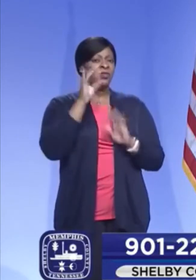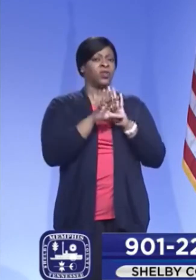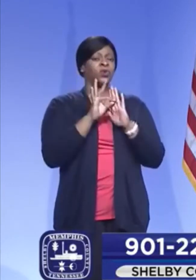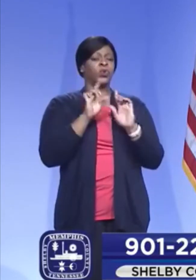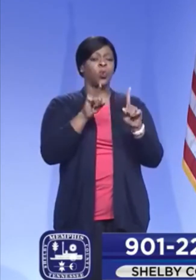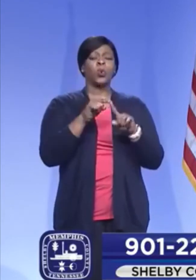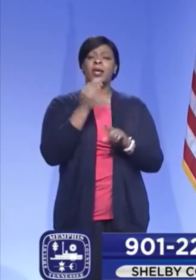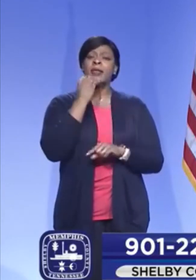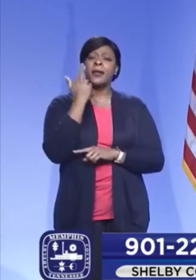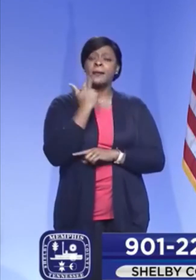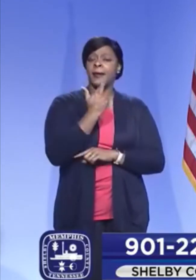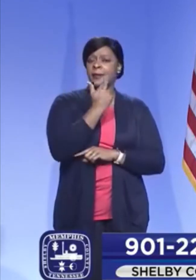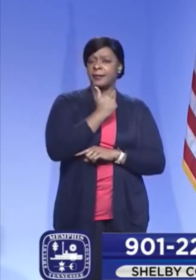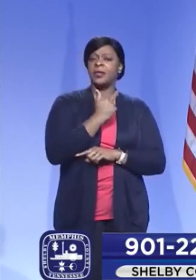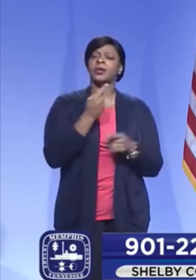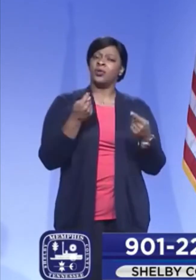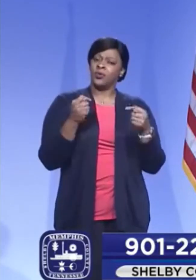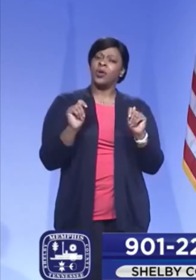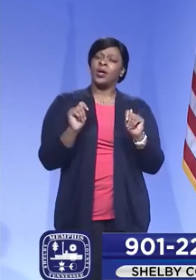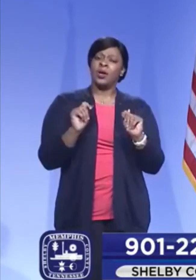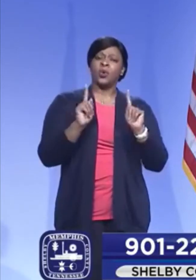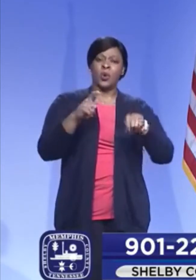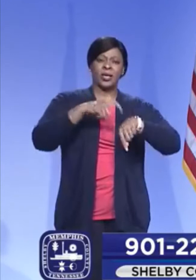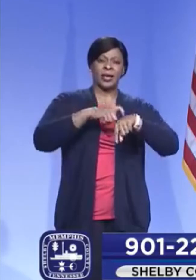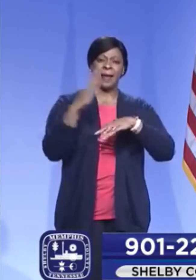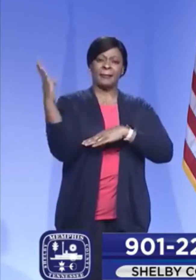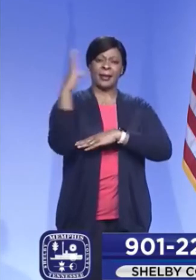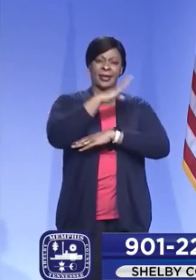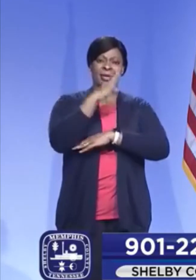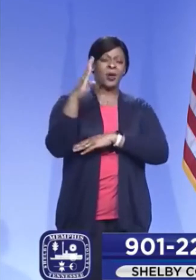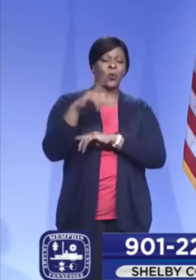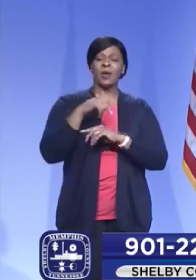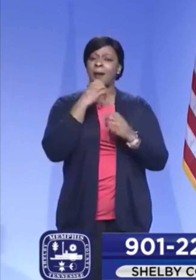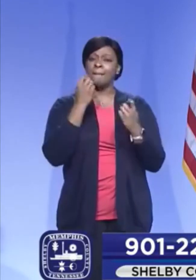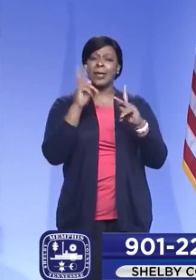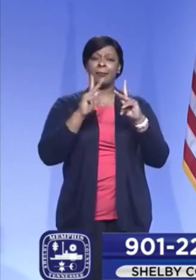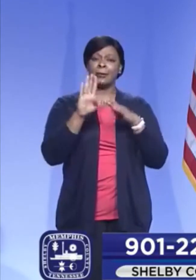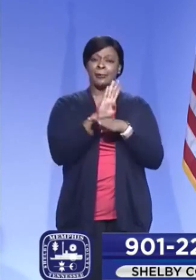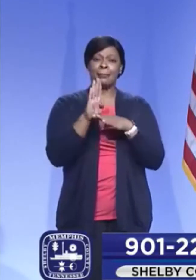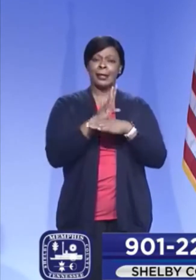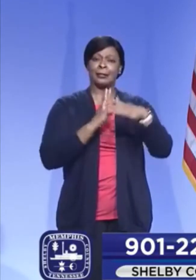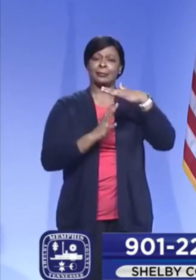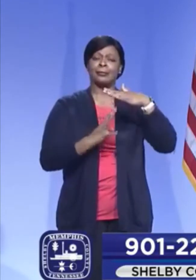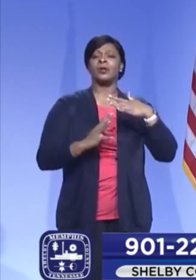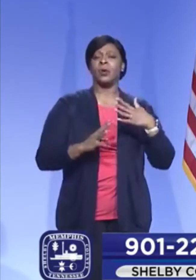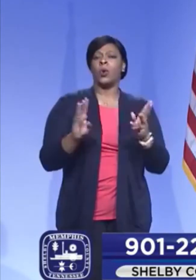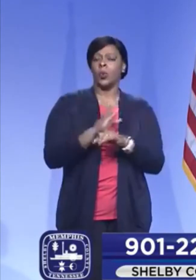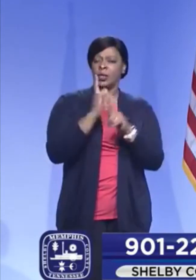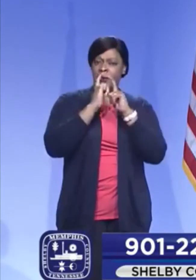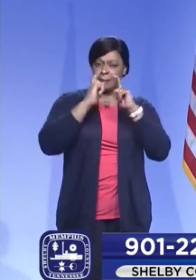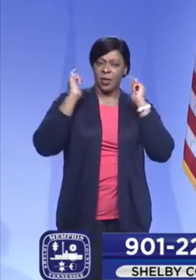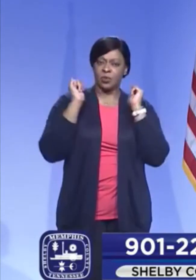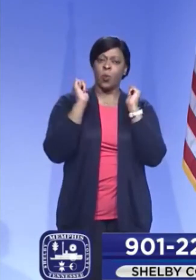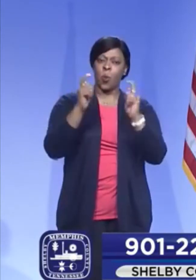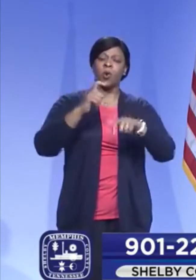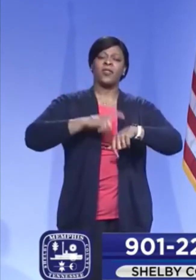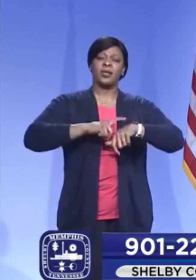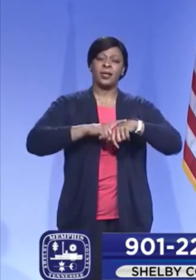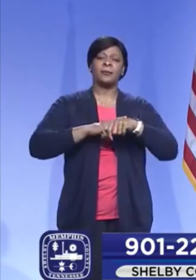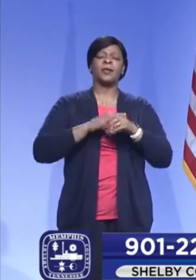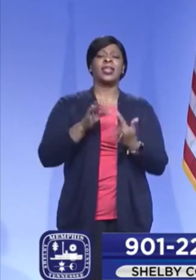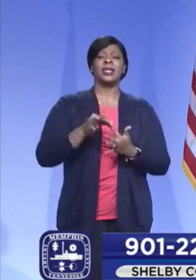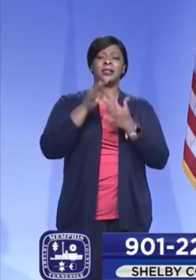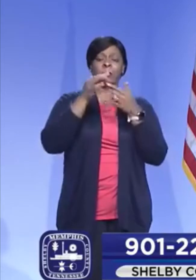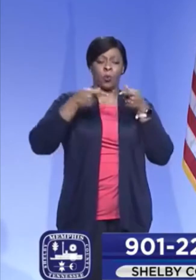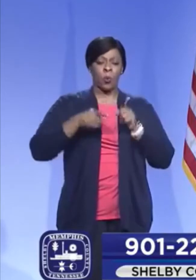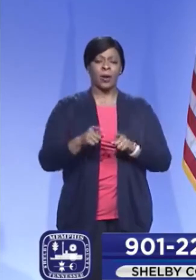to a restaurant, really try to go at a time of day where it's not as busy. Wear your mask at all times with the exception of